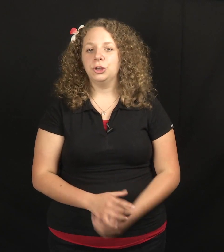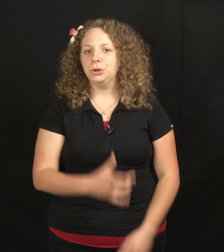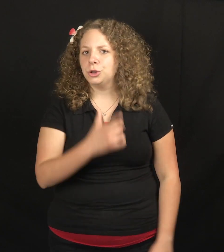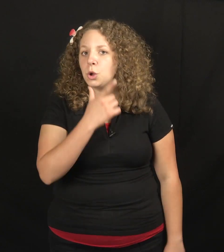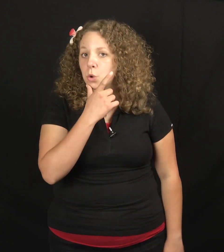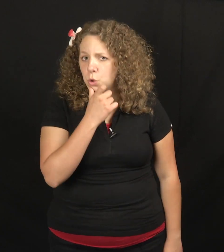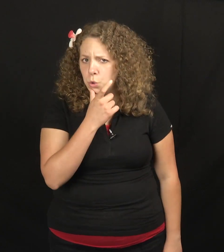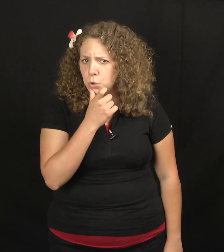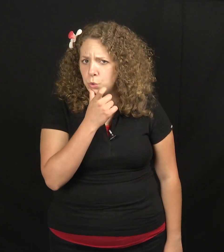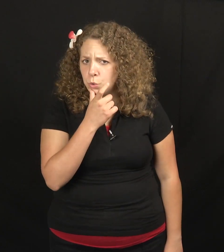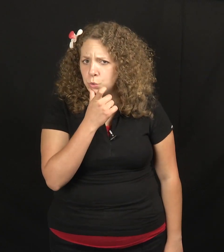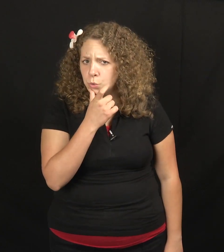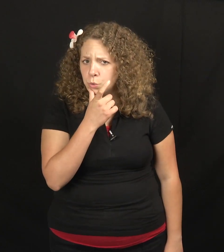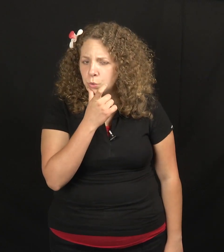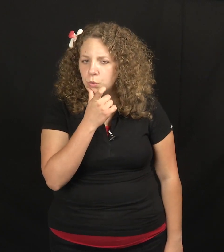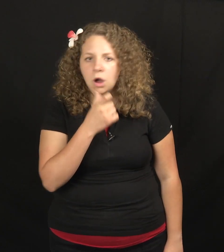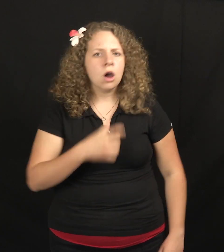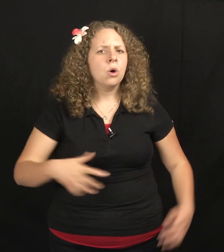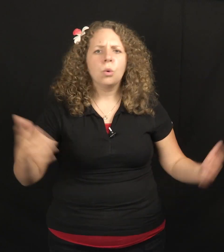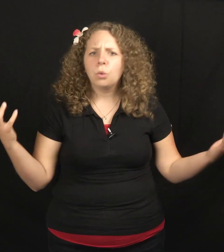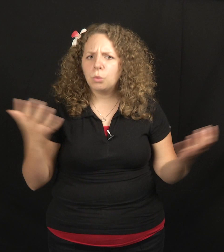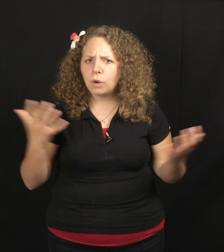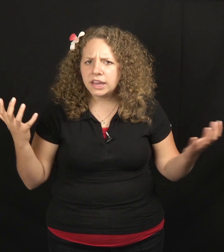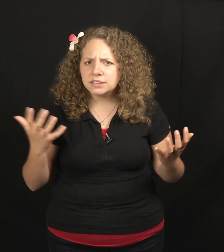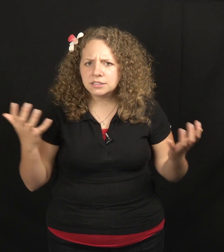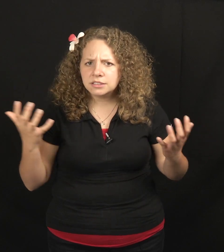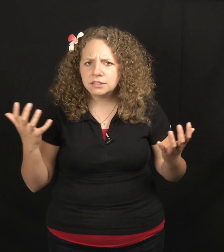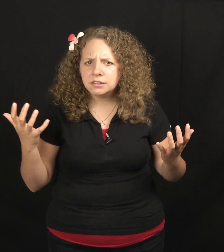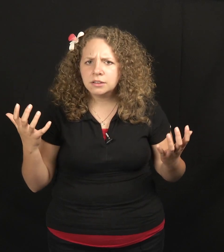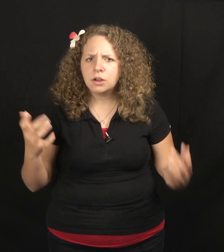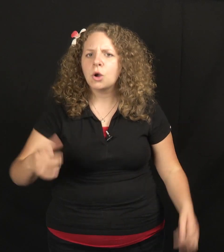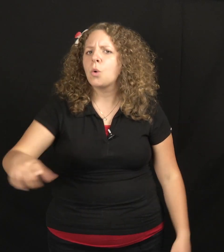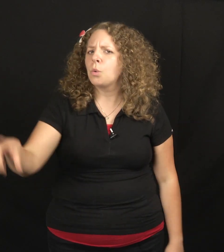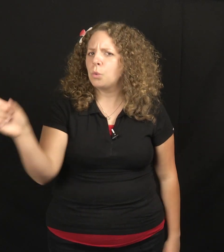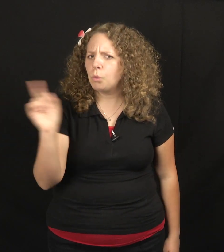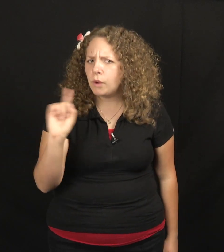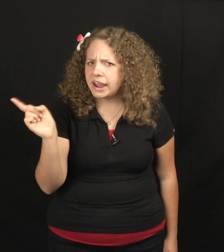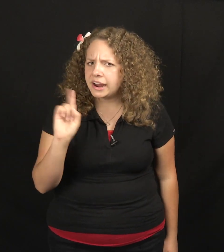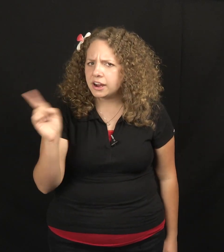include who, what, where,